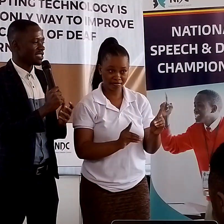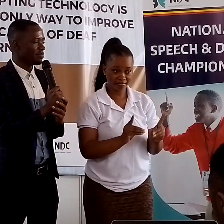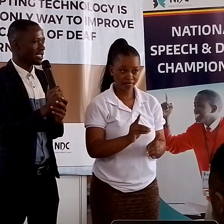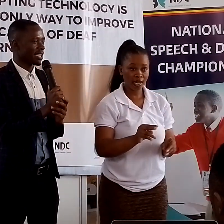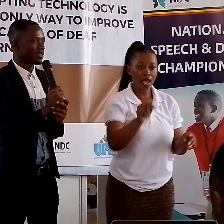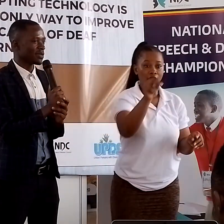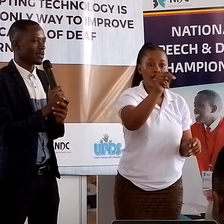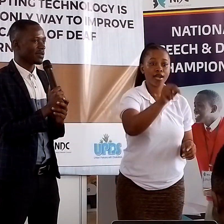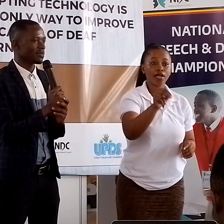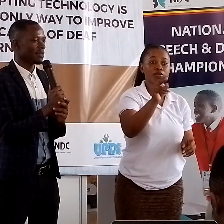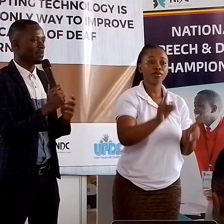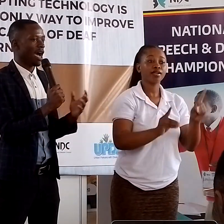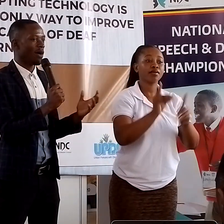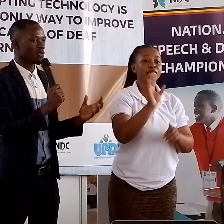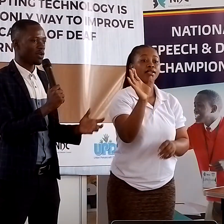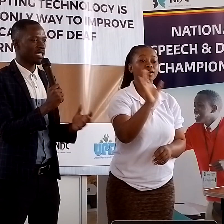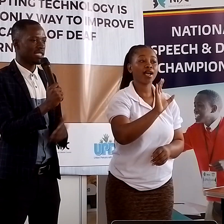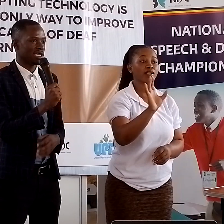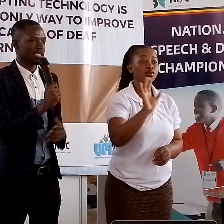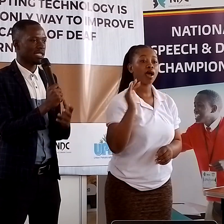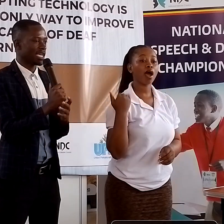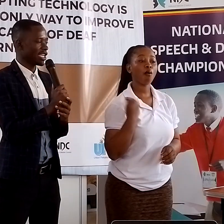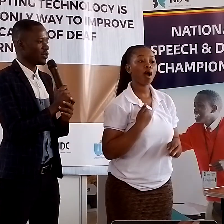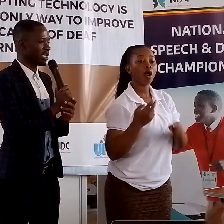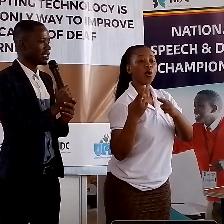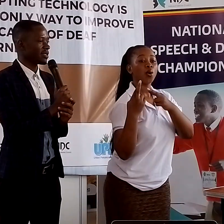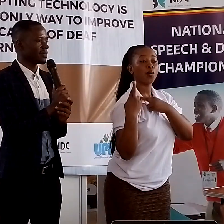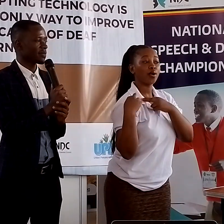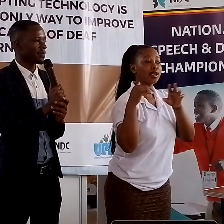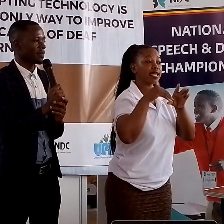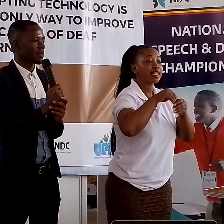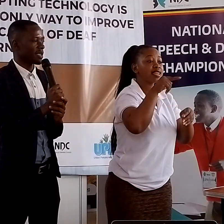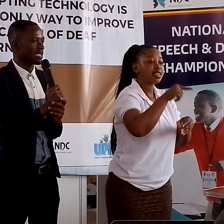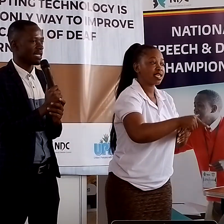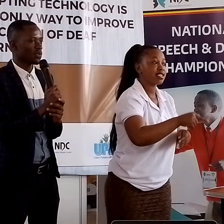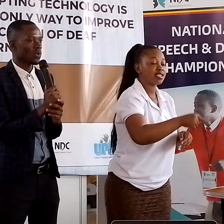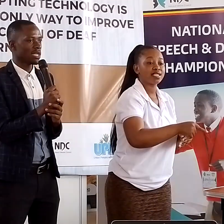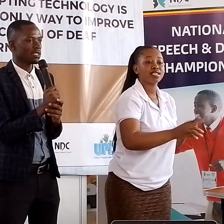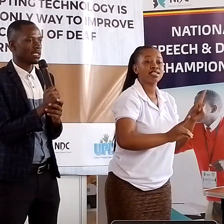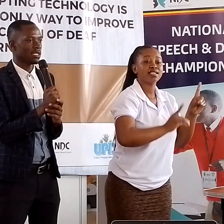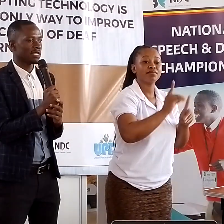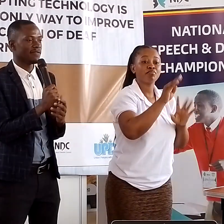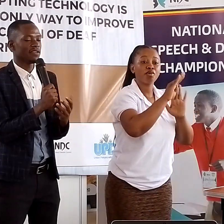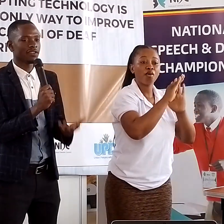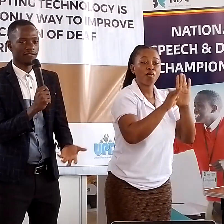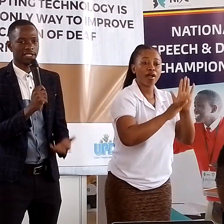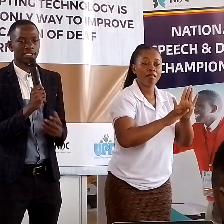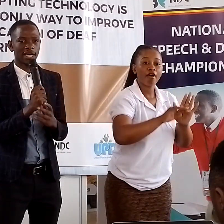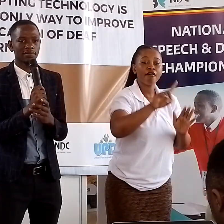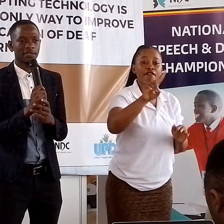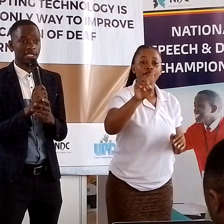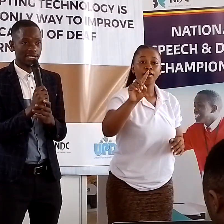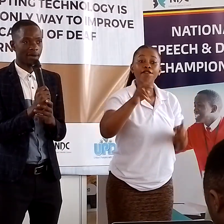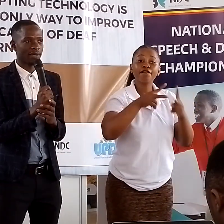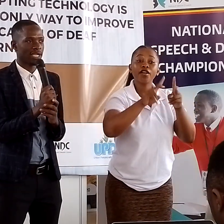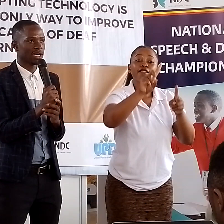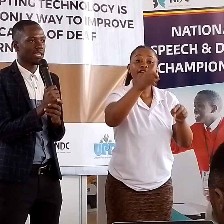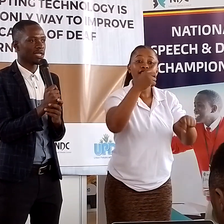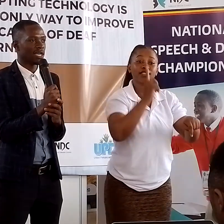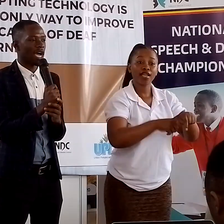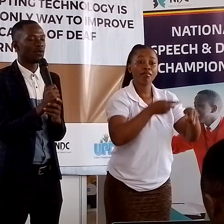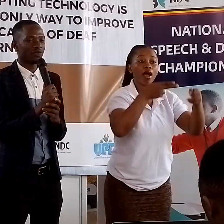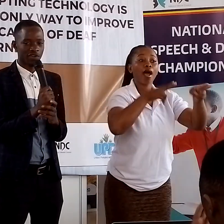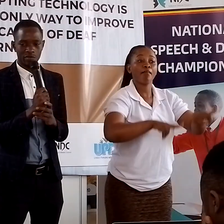at National Debate Council, maybe our role in this engagement is that one, it's the very first time it is